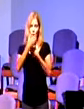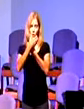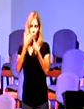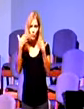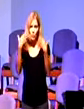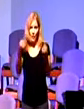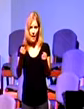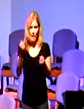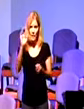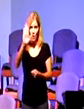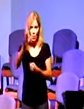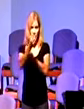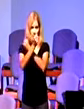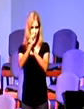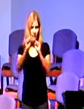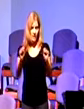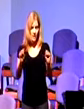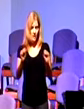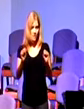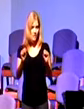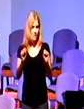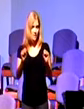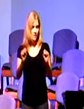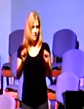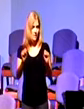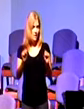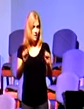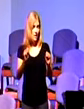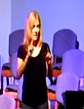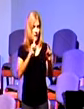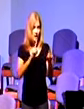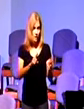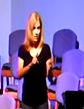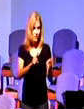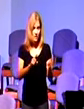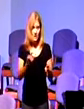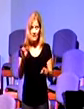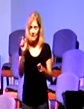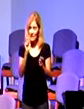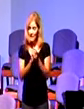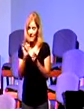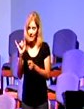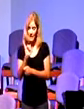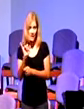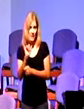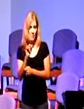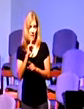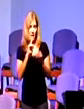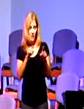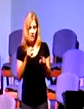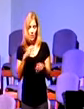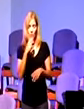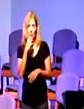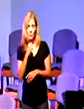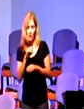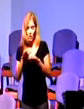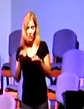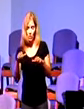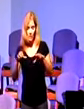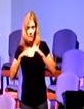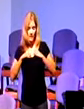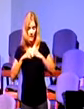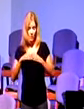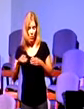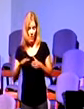strength, your salvation, the answers you're looking for is the exact same answers that those precious children receive when they open